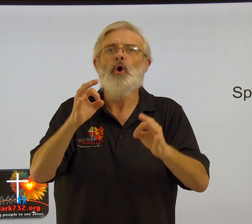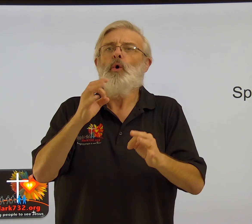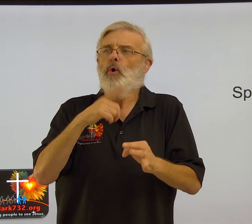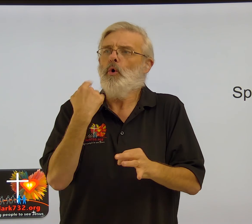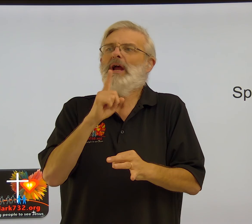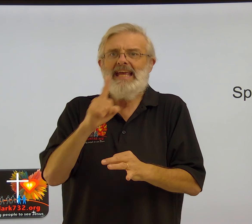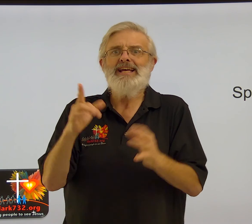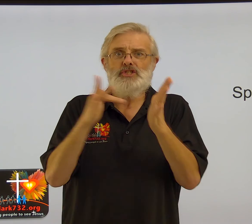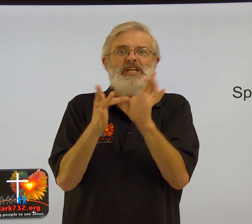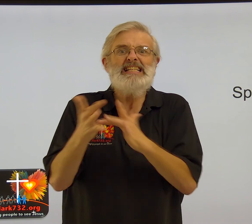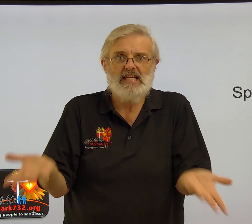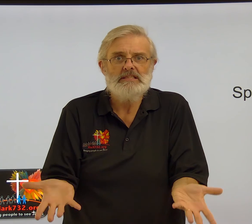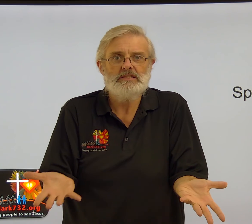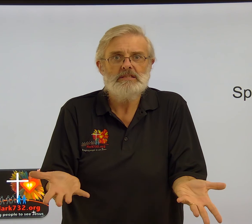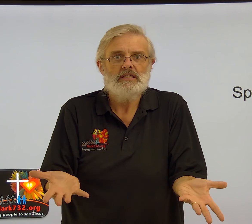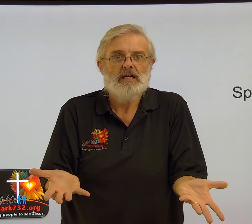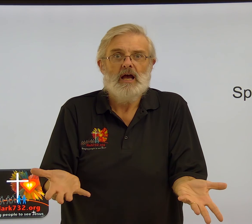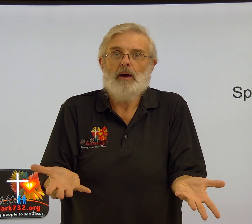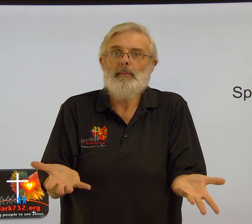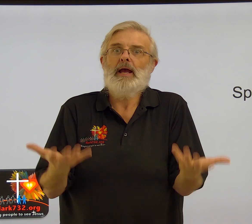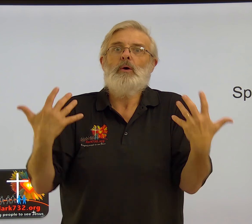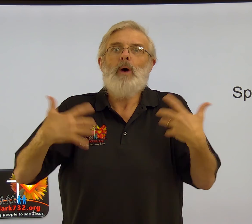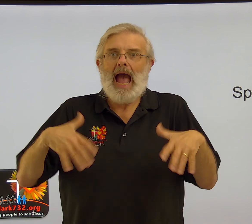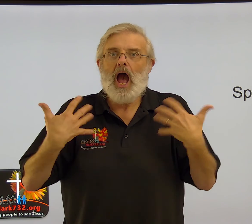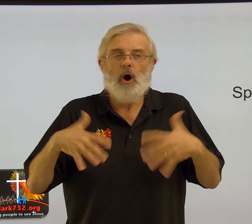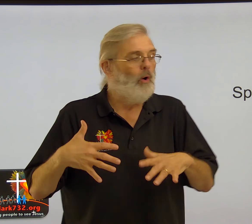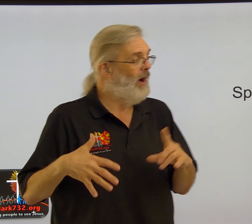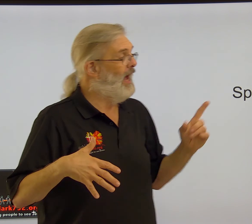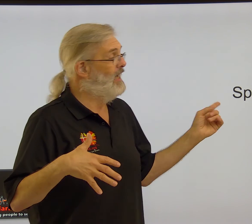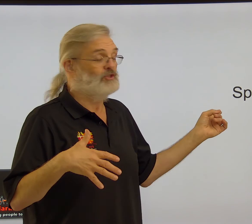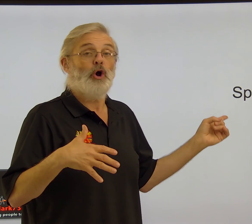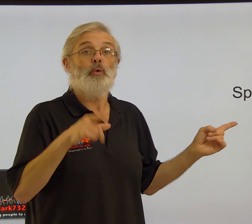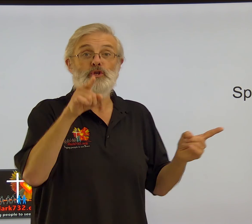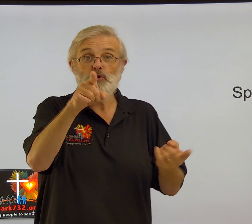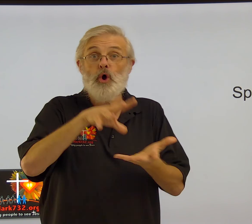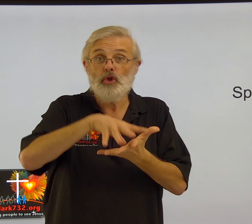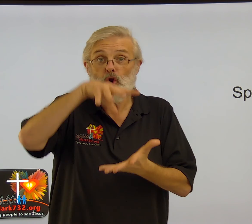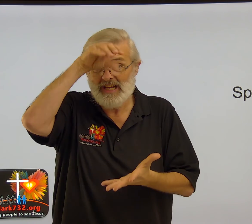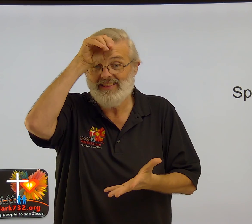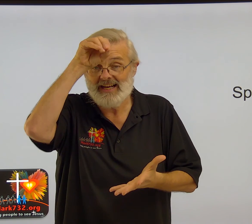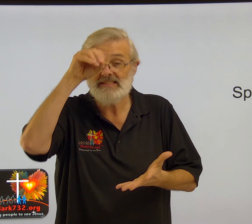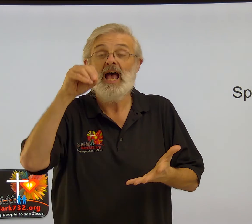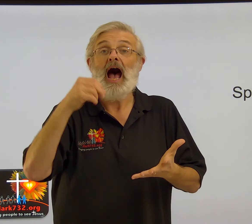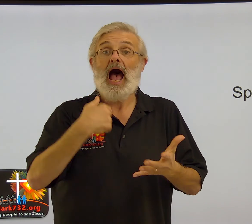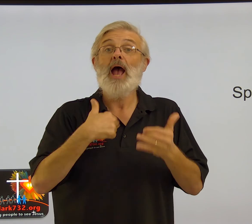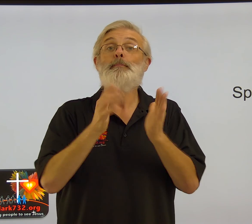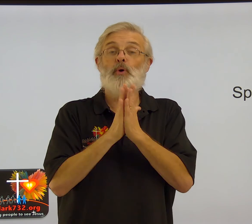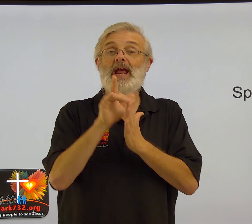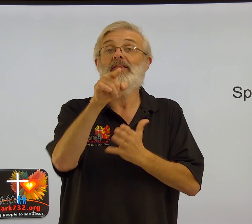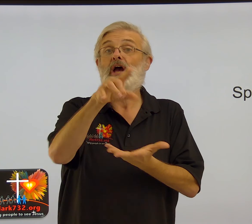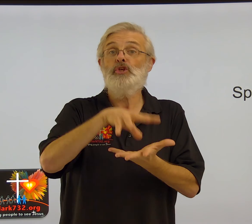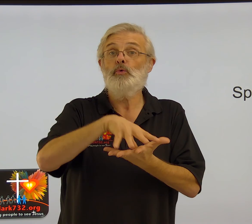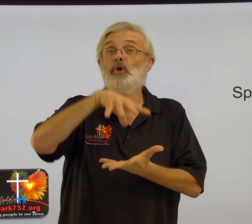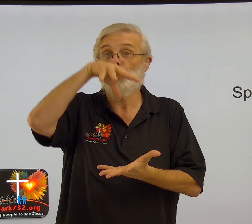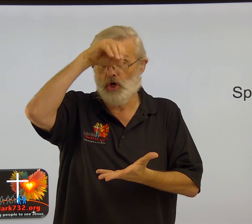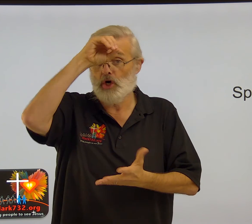who is Jesus. I'm like, wow. And so when you are learning this, I pray that you will learn to